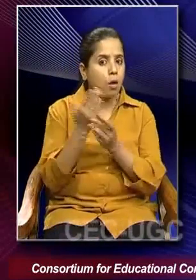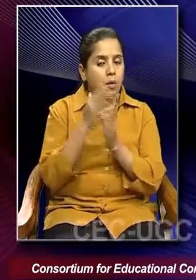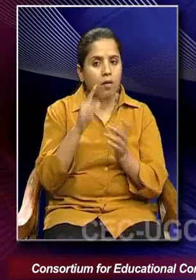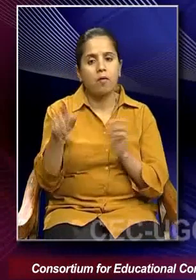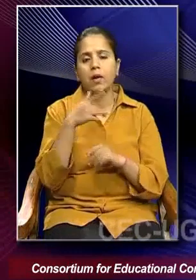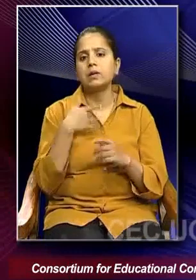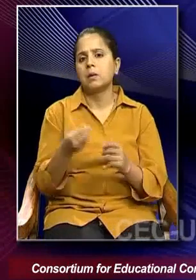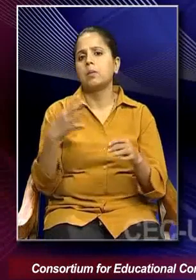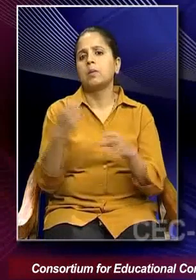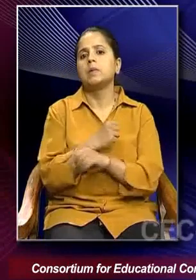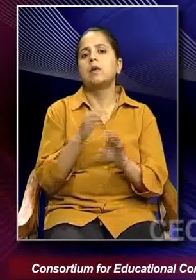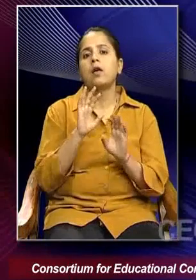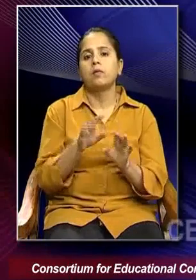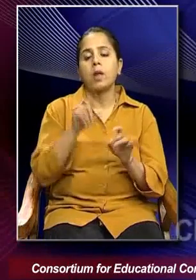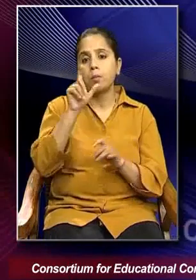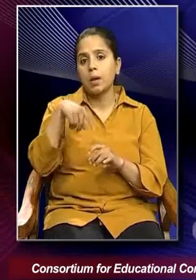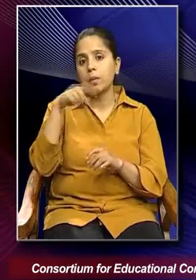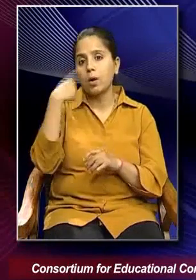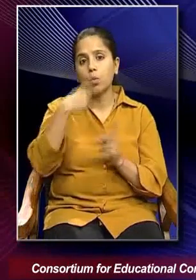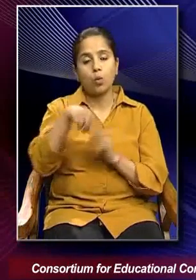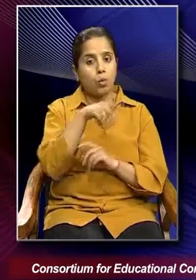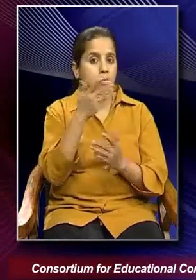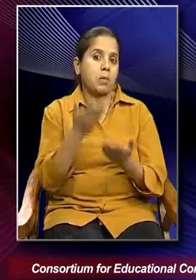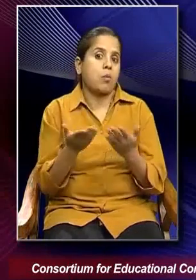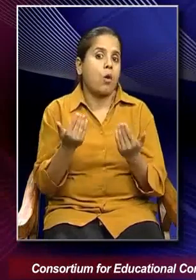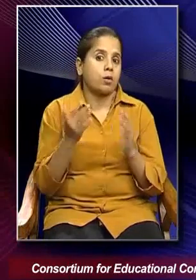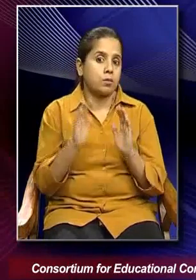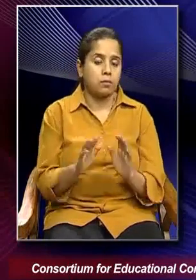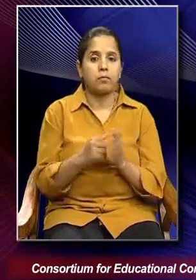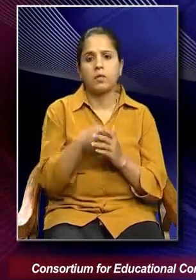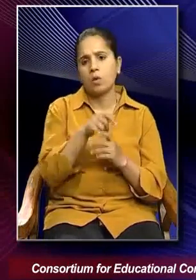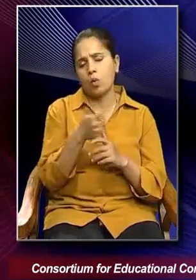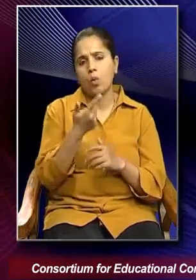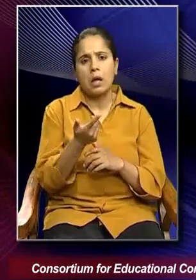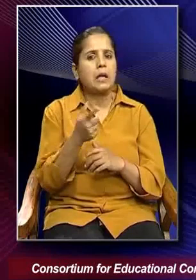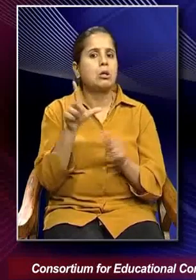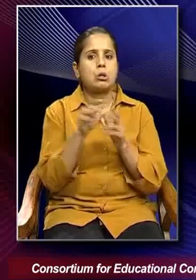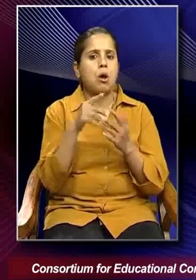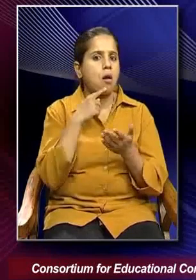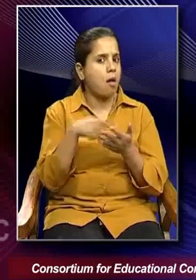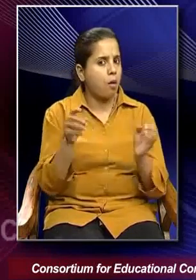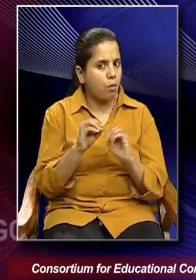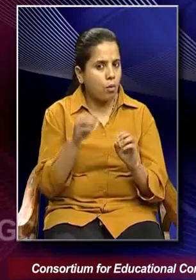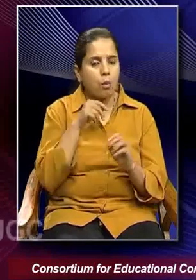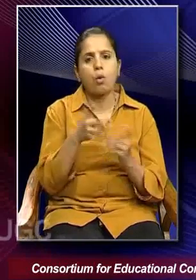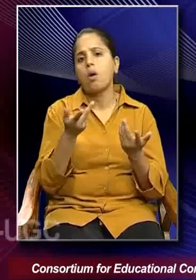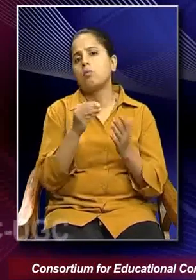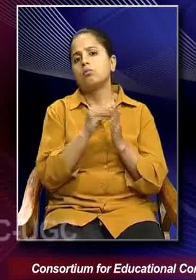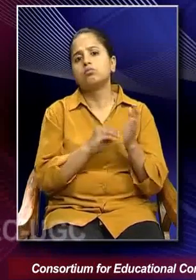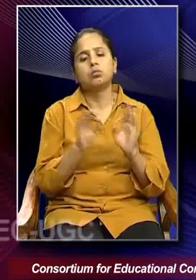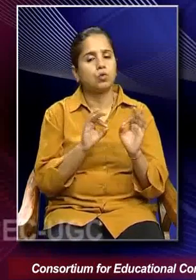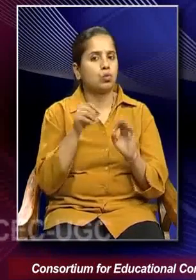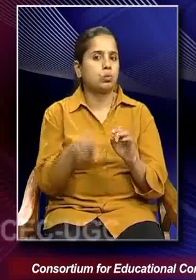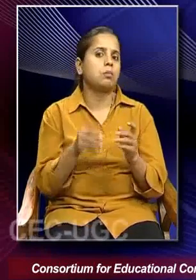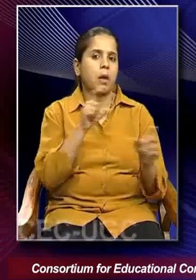left over is basically people who are possibly either illegal migrants or undocumented migrants. And